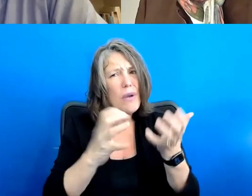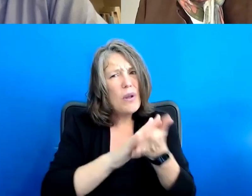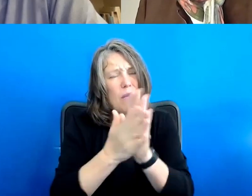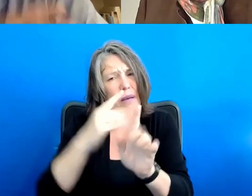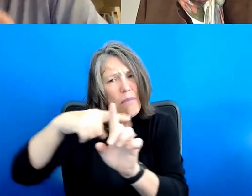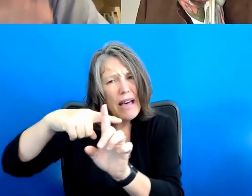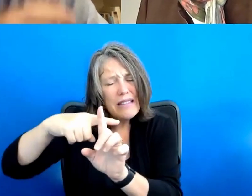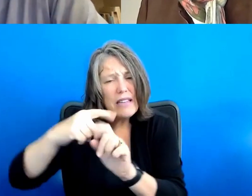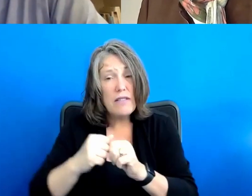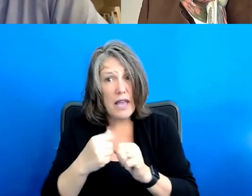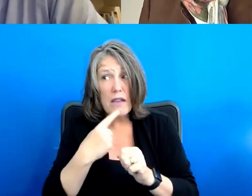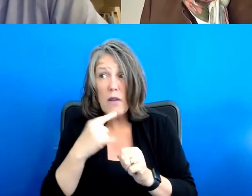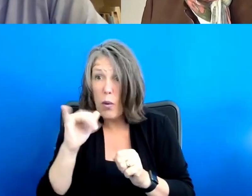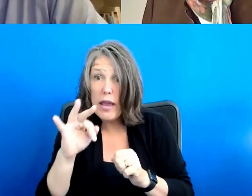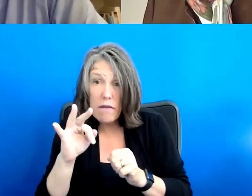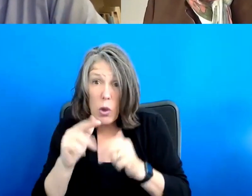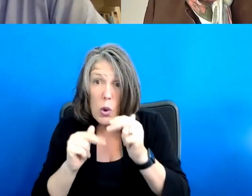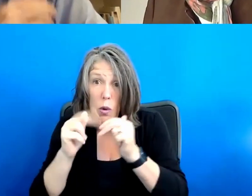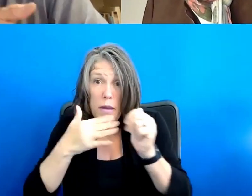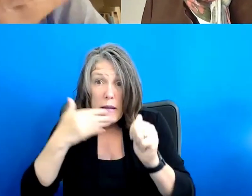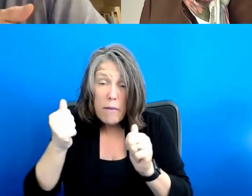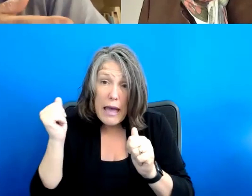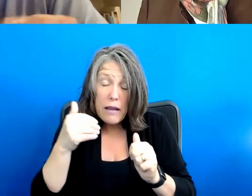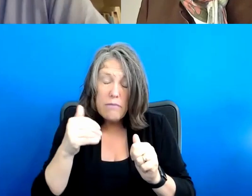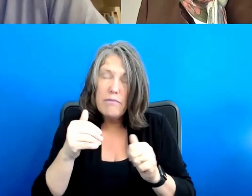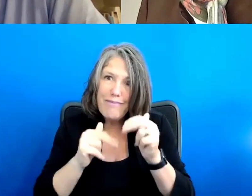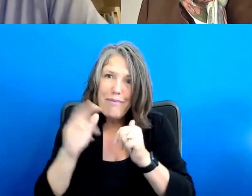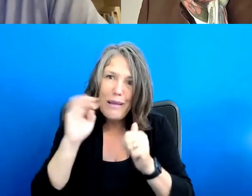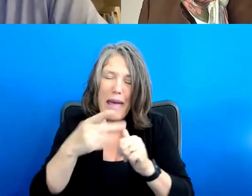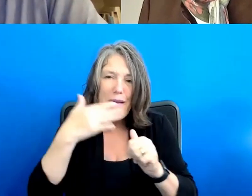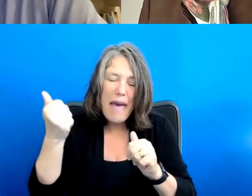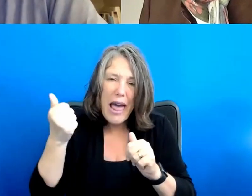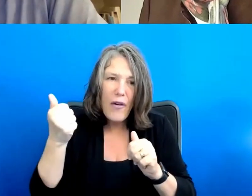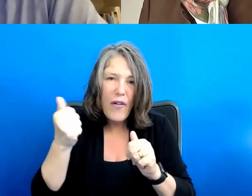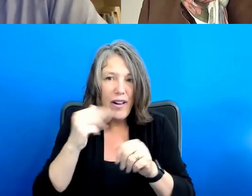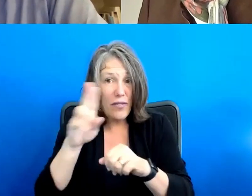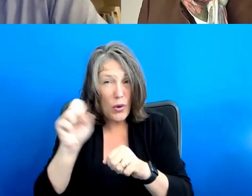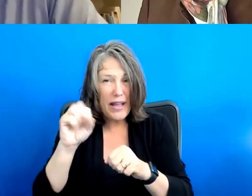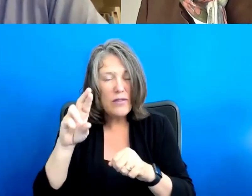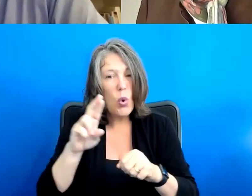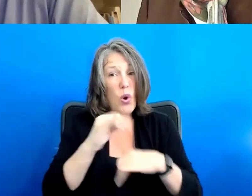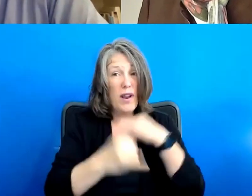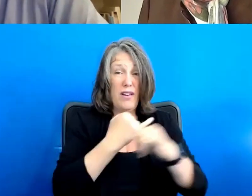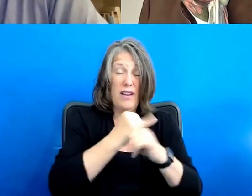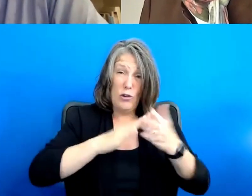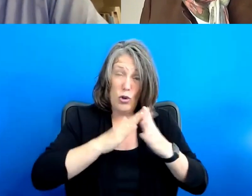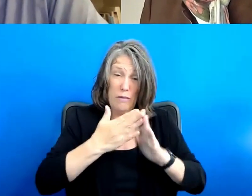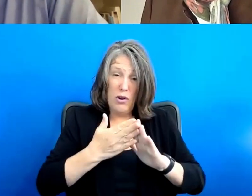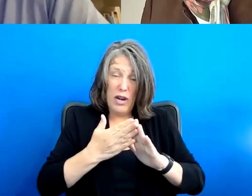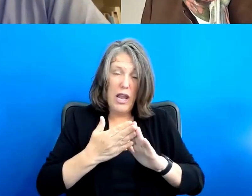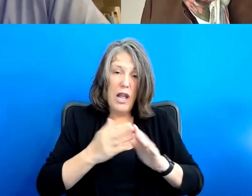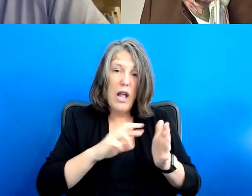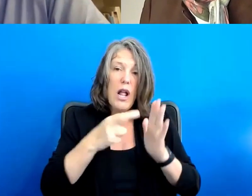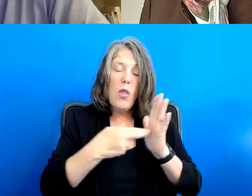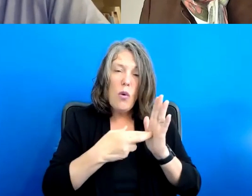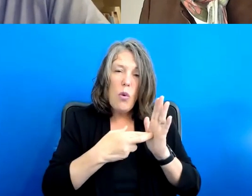well, if you build back better in the US, or if we build back better at the international community, what's the place, what's the role of the